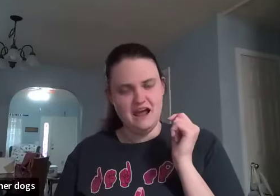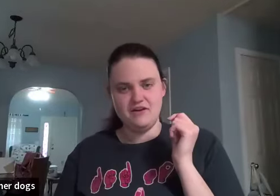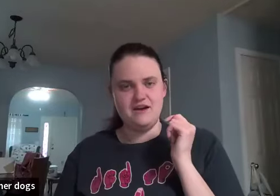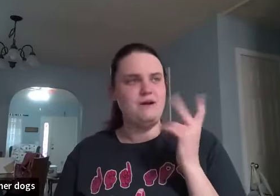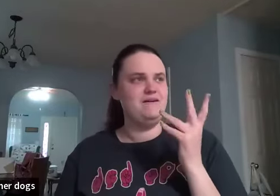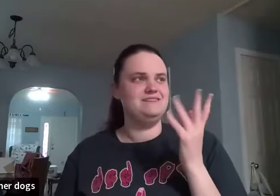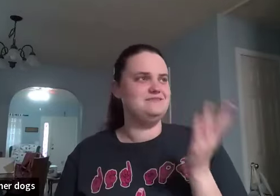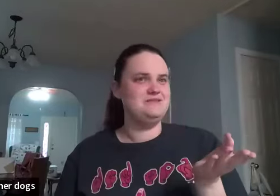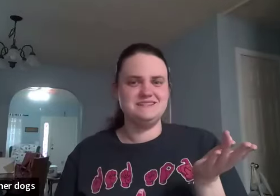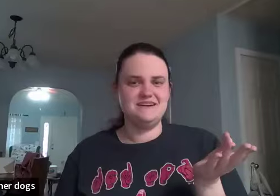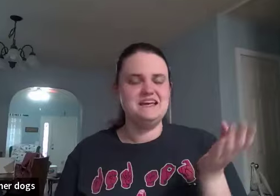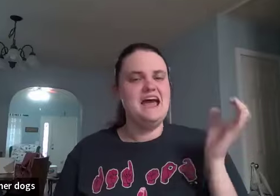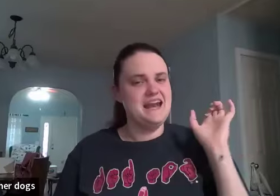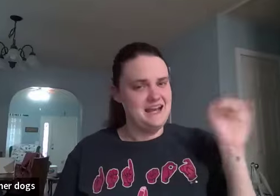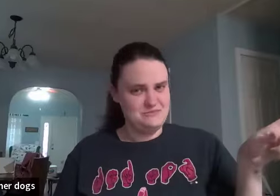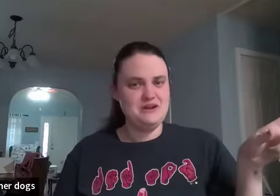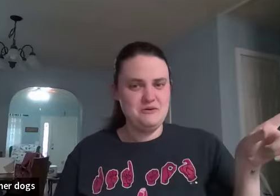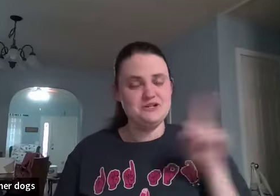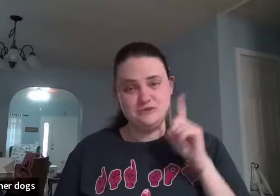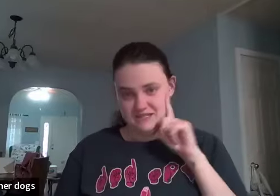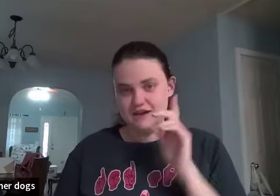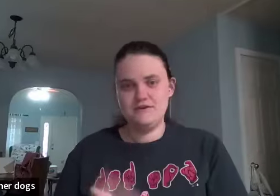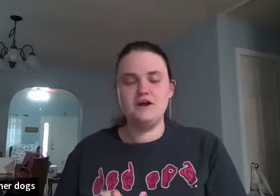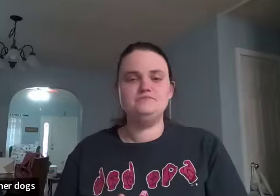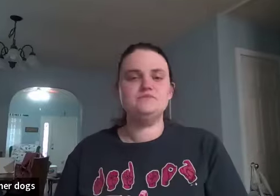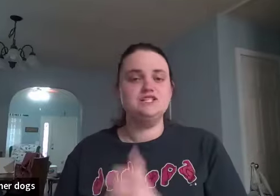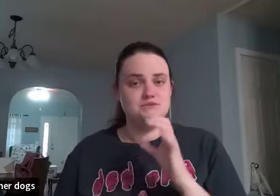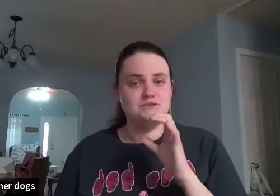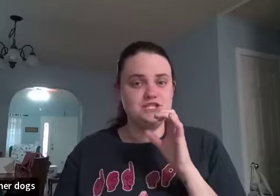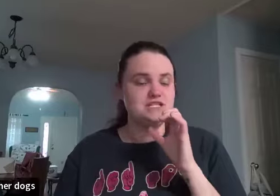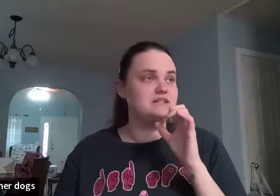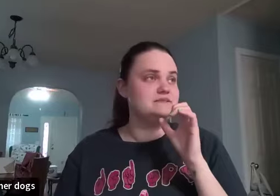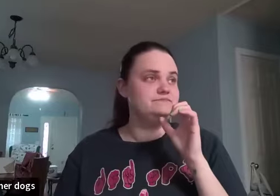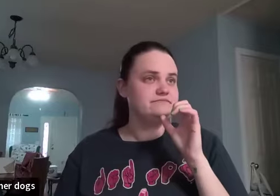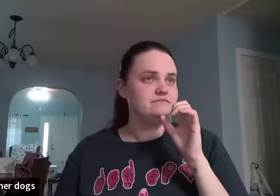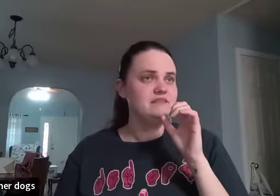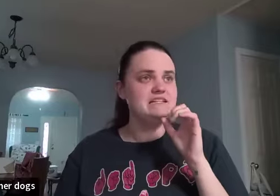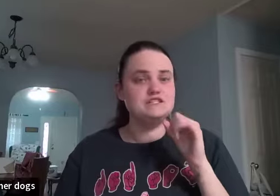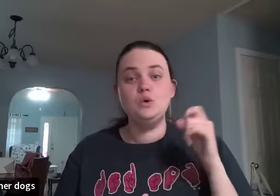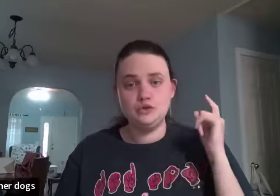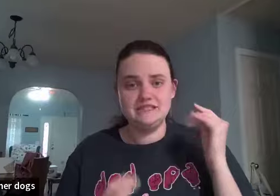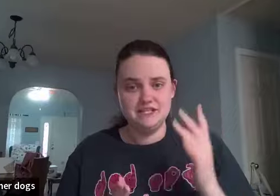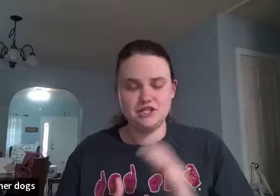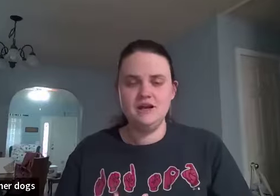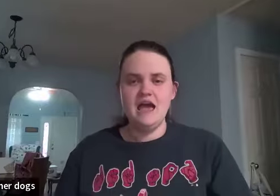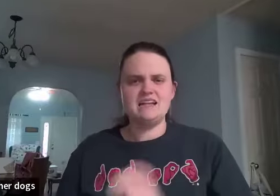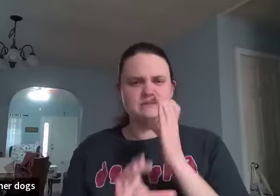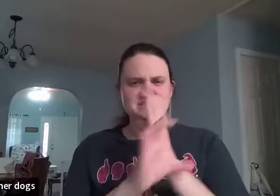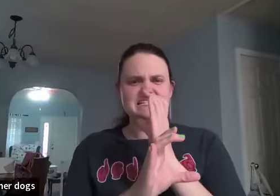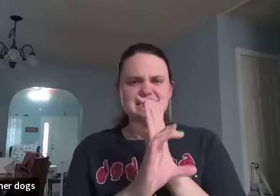I thought, wow, I don't know these signs. And I asked one of my coworkers who was deaf. She is an older teacher. And I said, what's this?